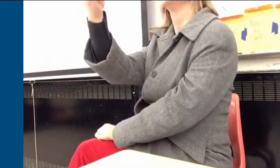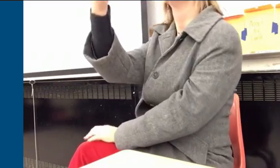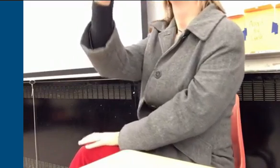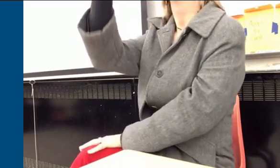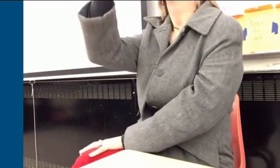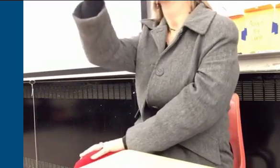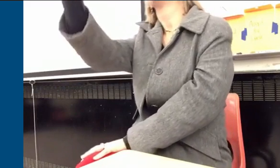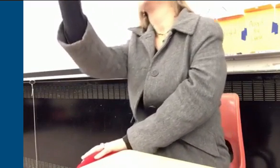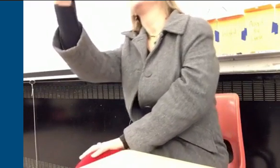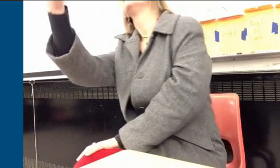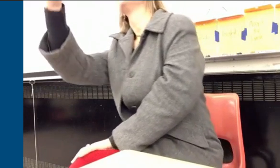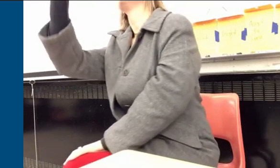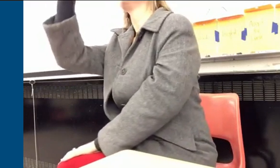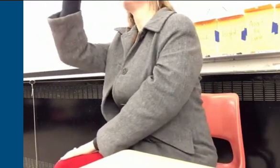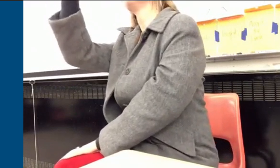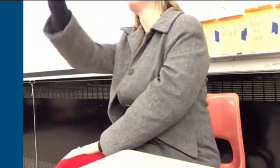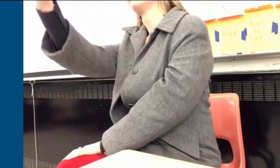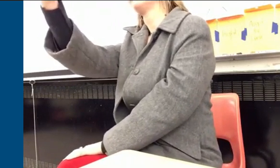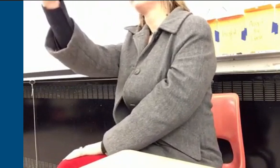2, 3,